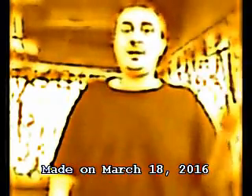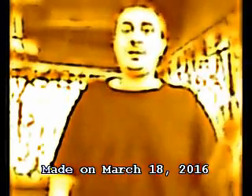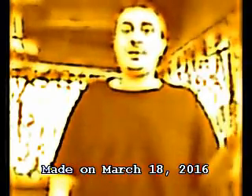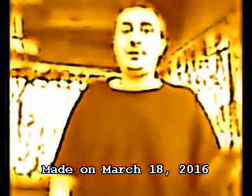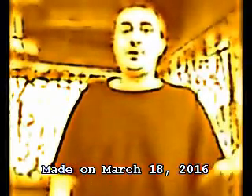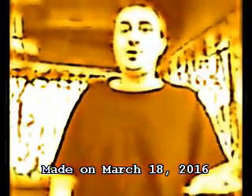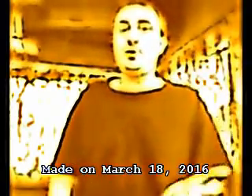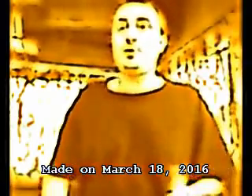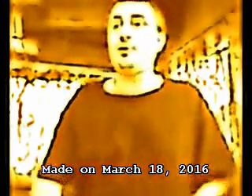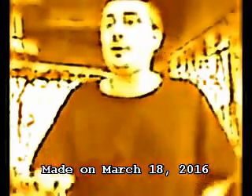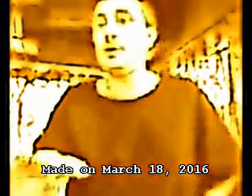new